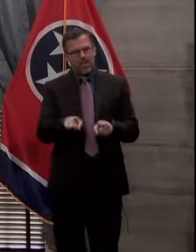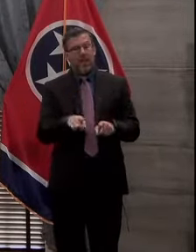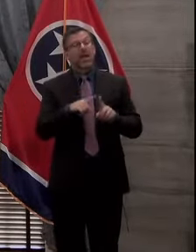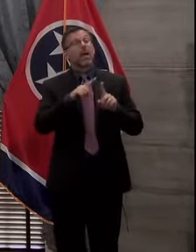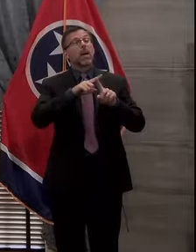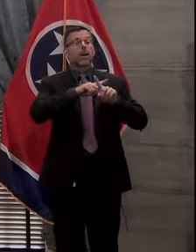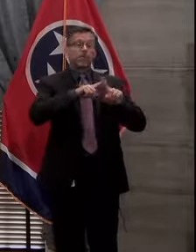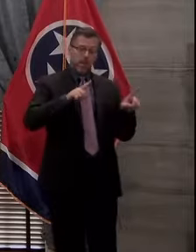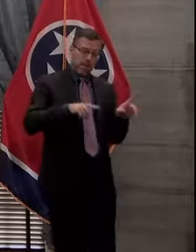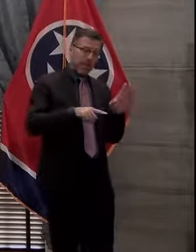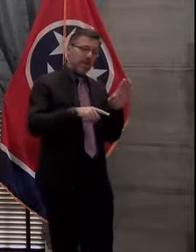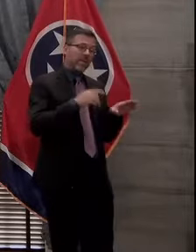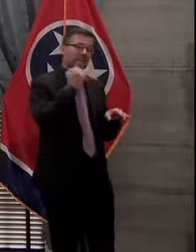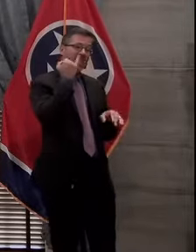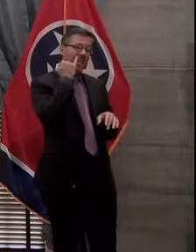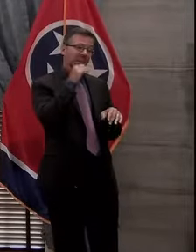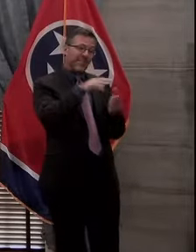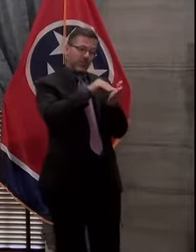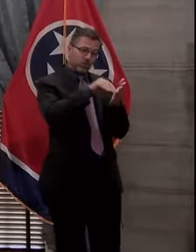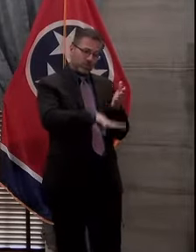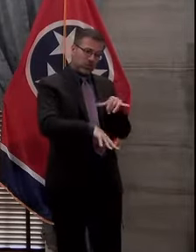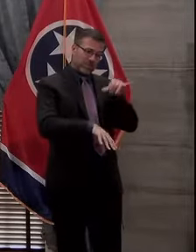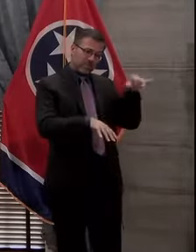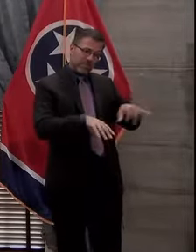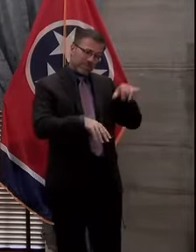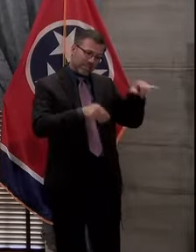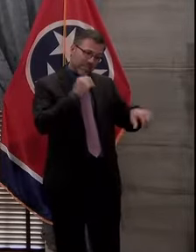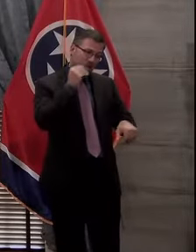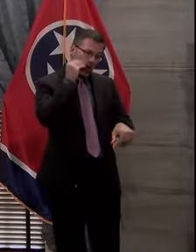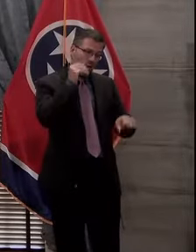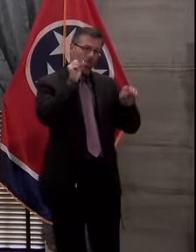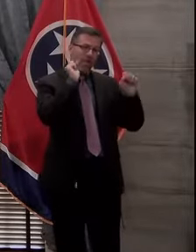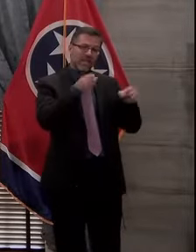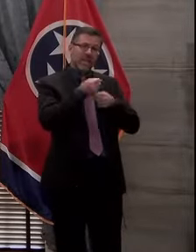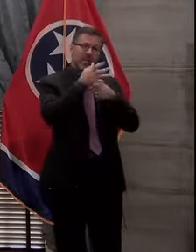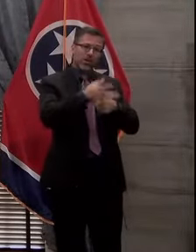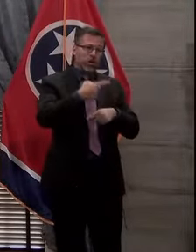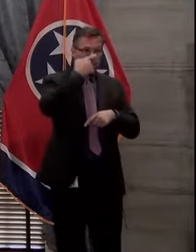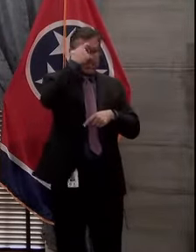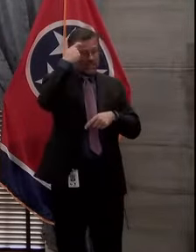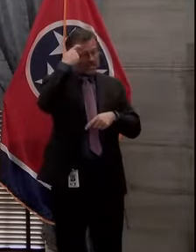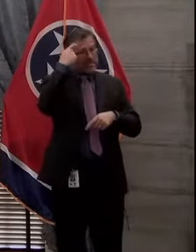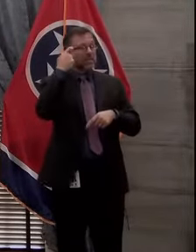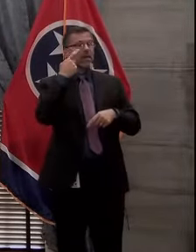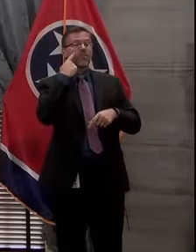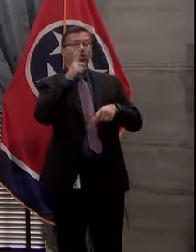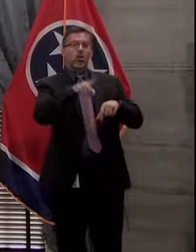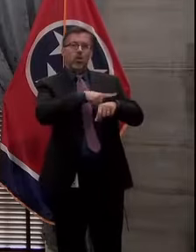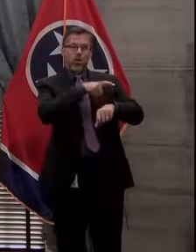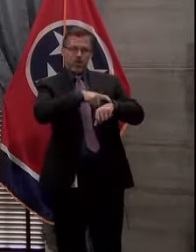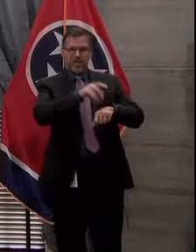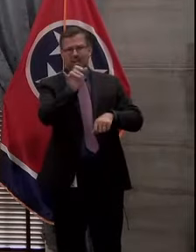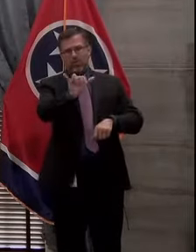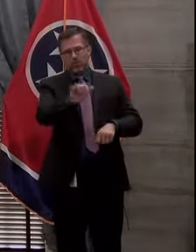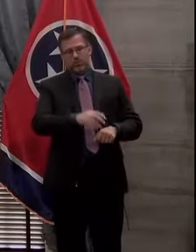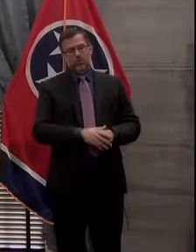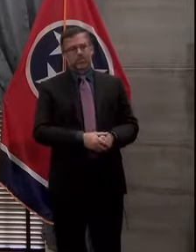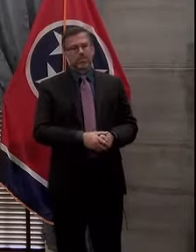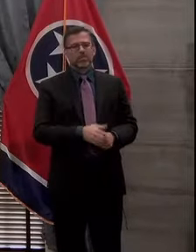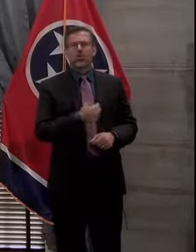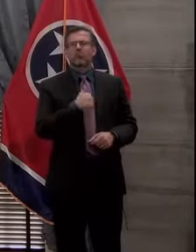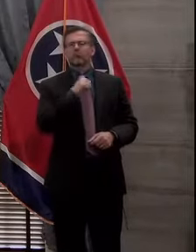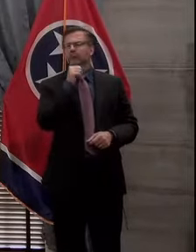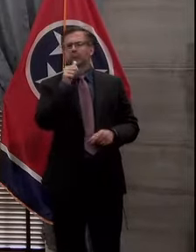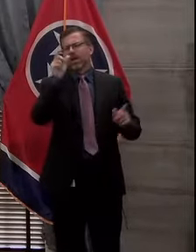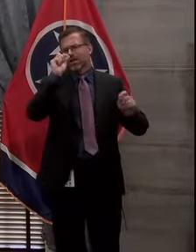classroom can be devastating and lifelong as well. And so that's why we're not surprised by it.